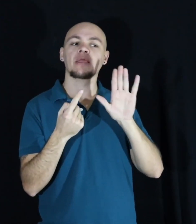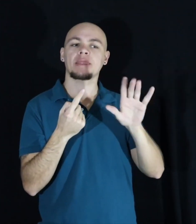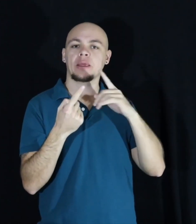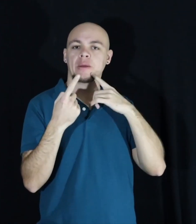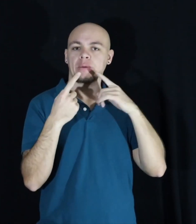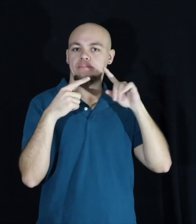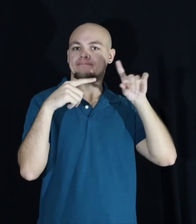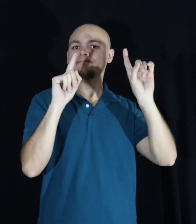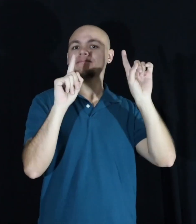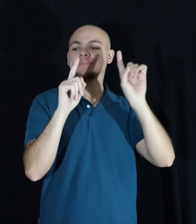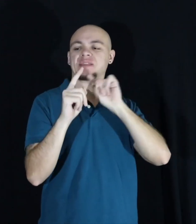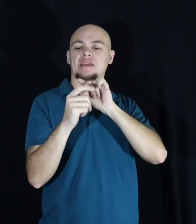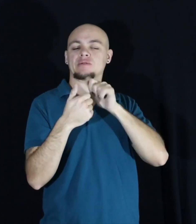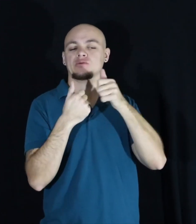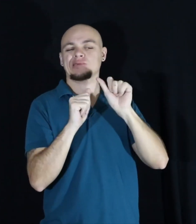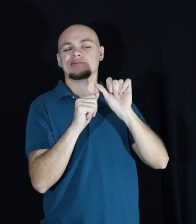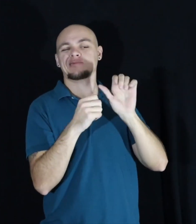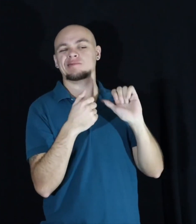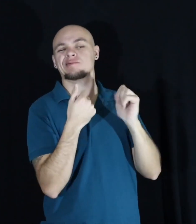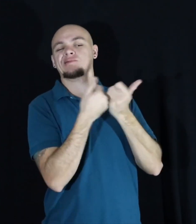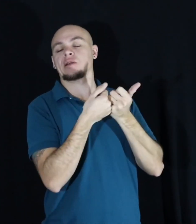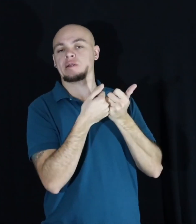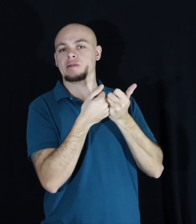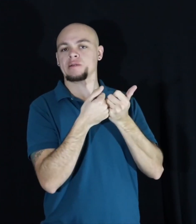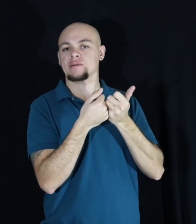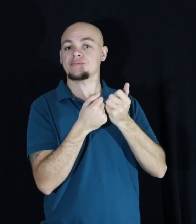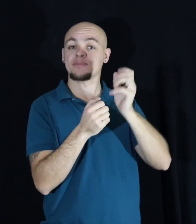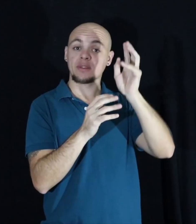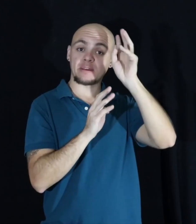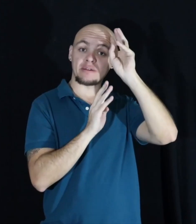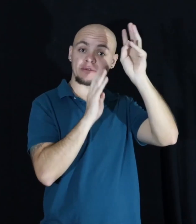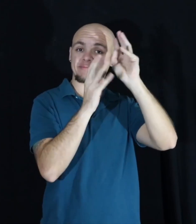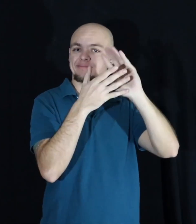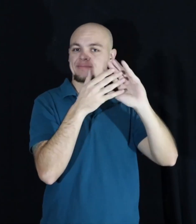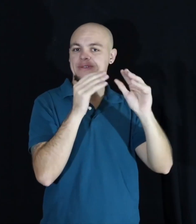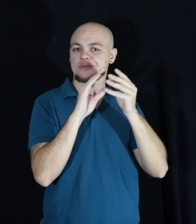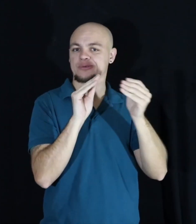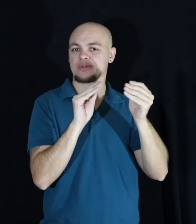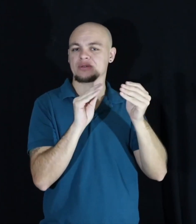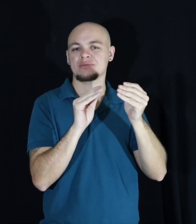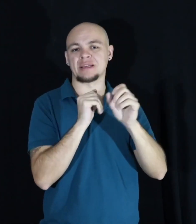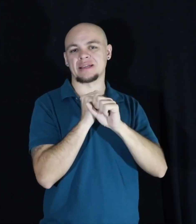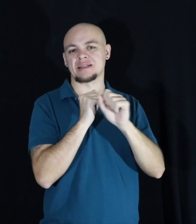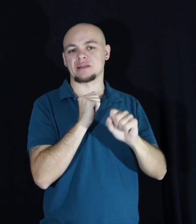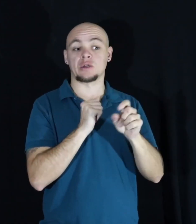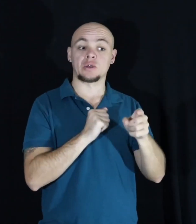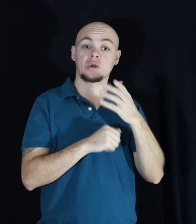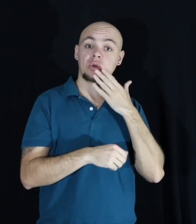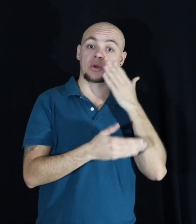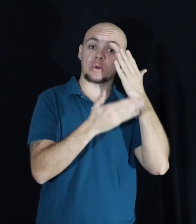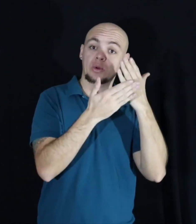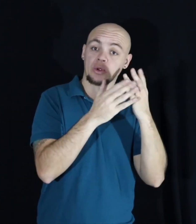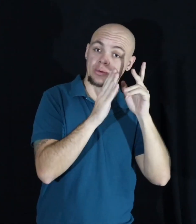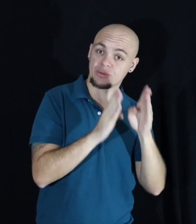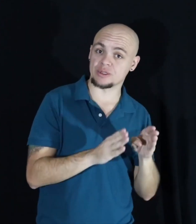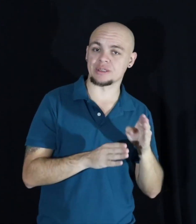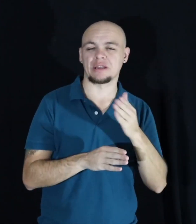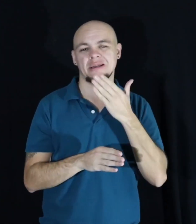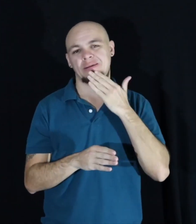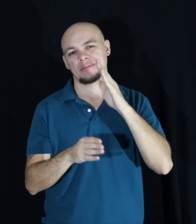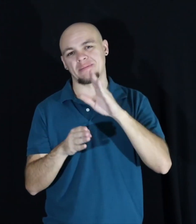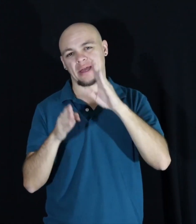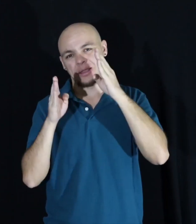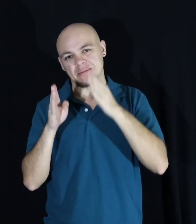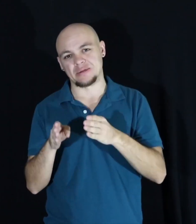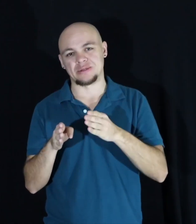goal. Fairy tales are the exaggerated version of this. Usually there's a good person and a bad person. You might